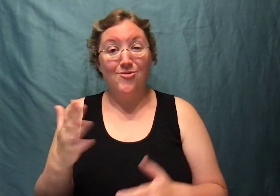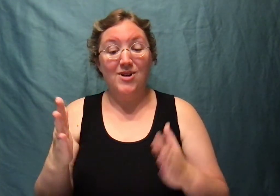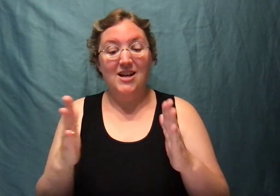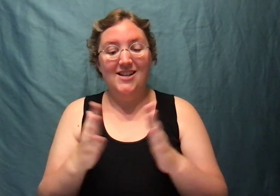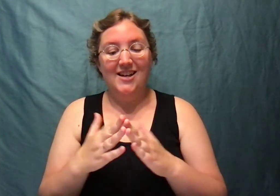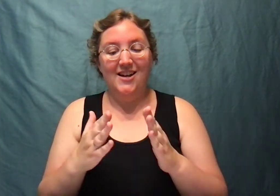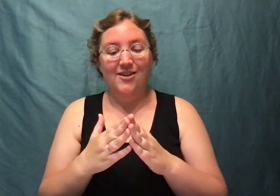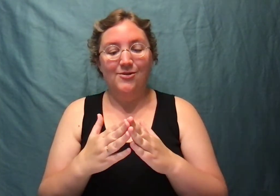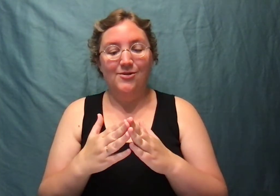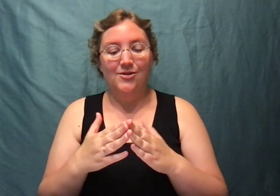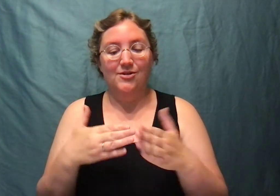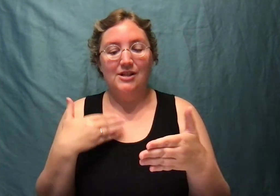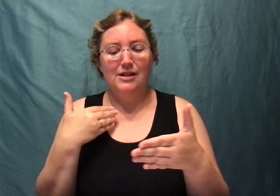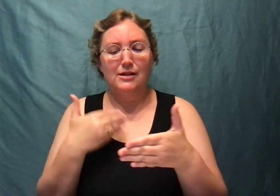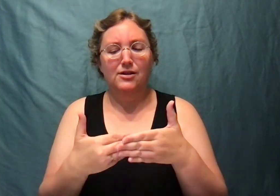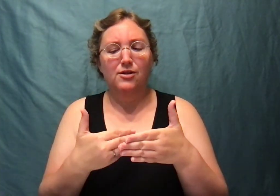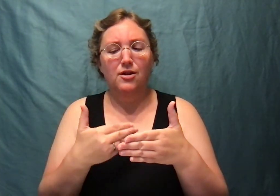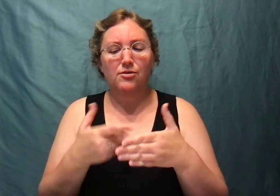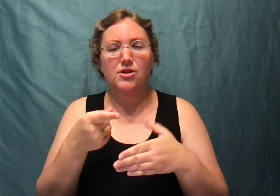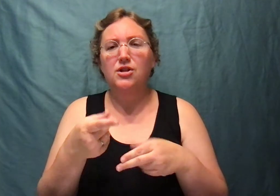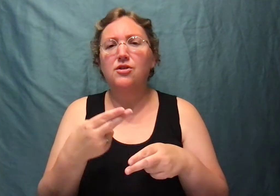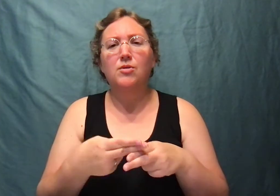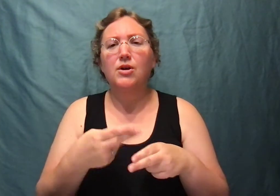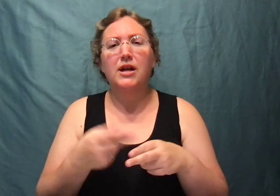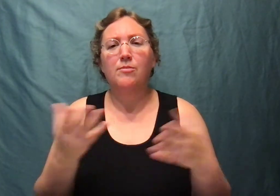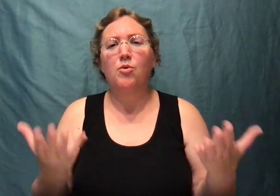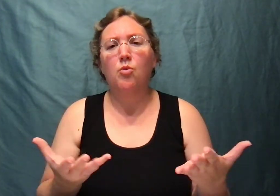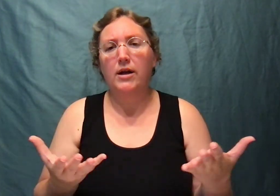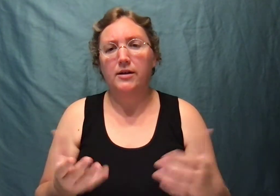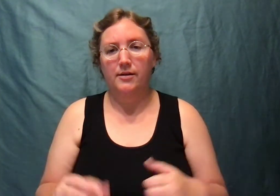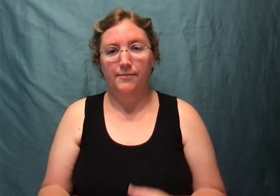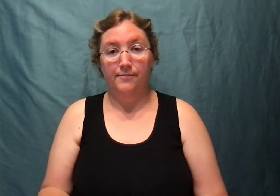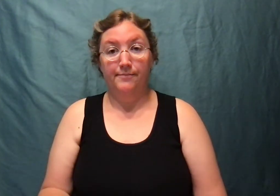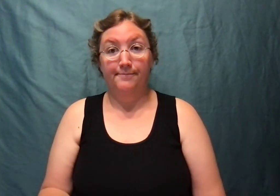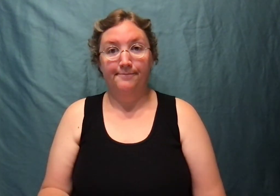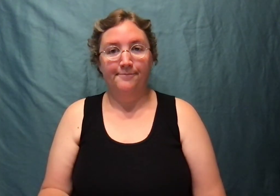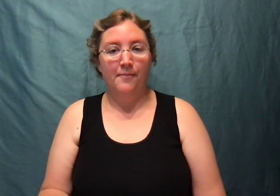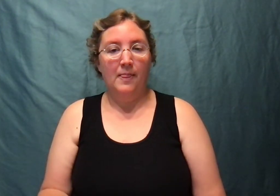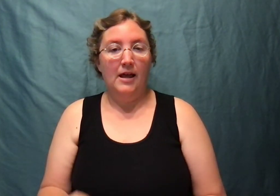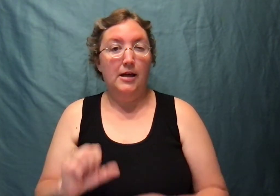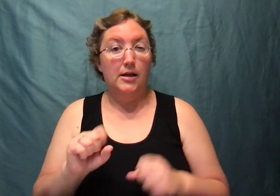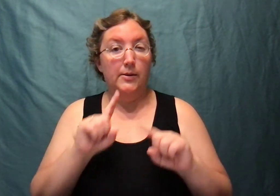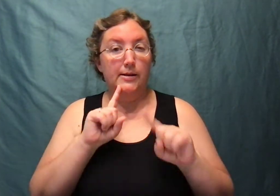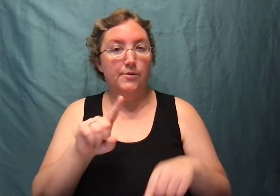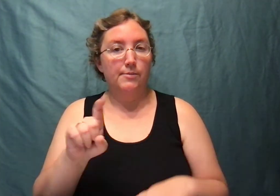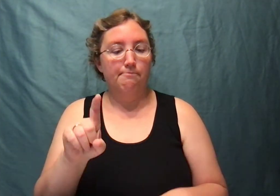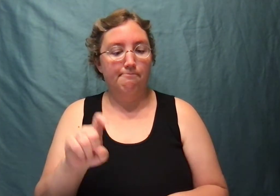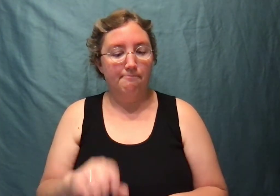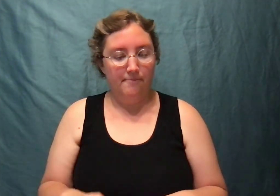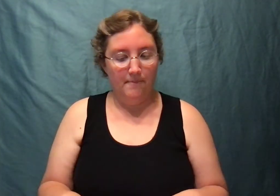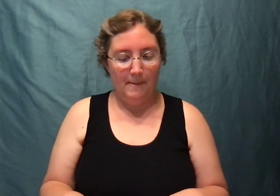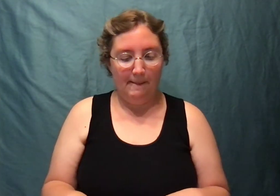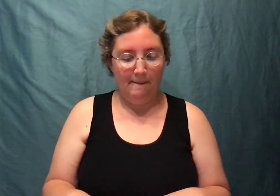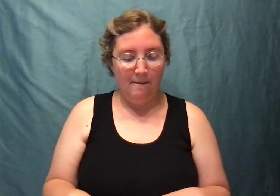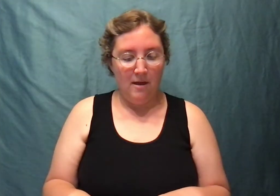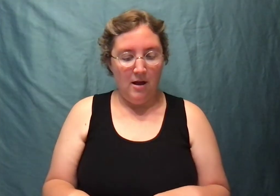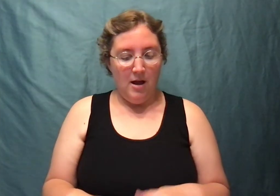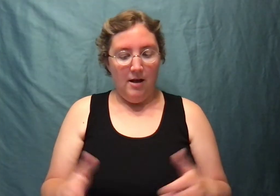Three towns or cities close to you are named what? Can you answer? The